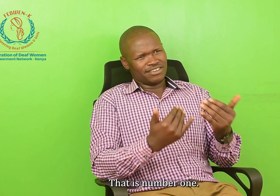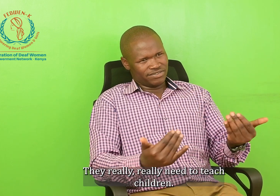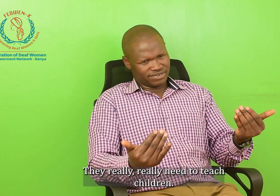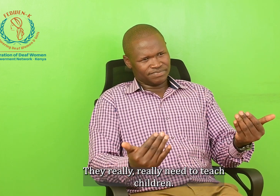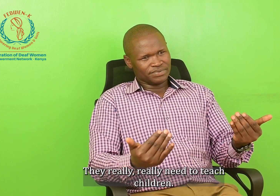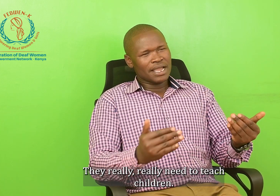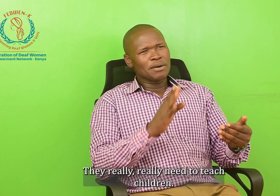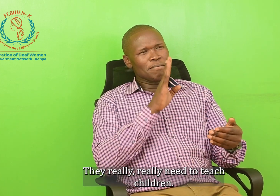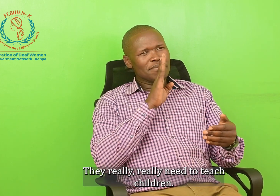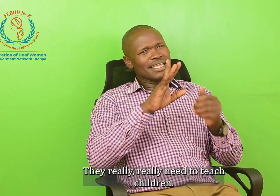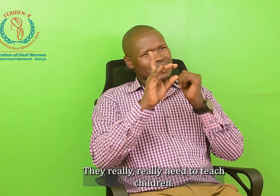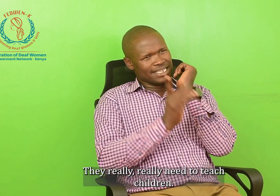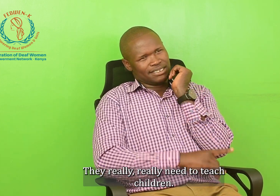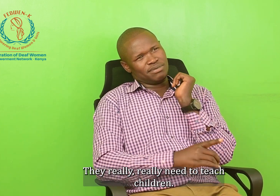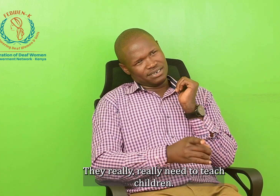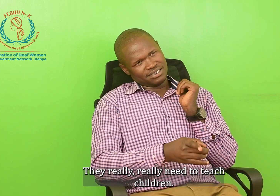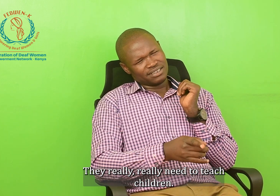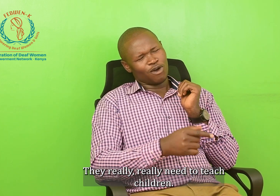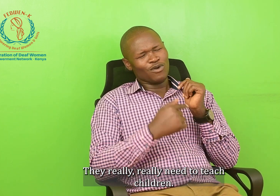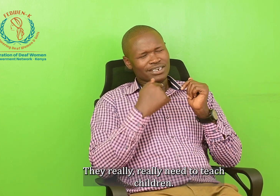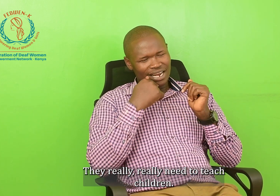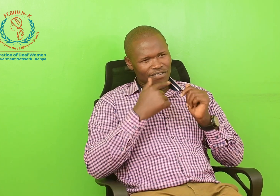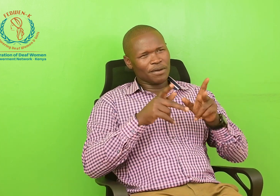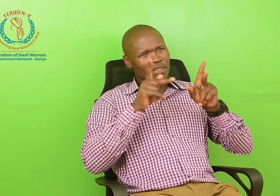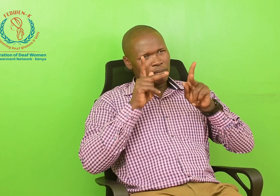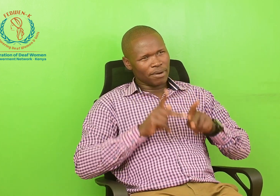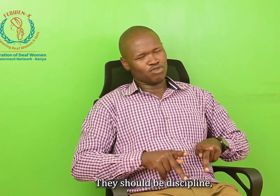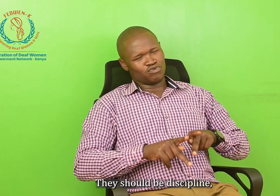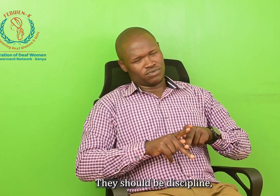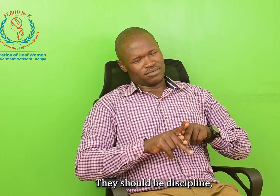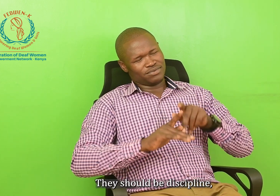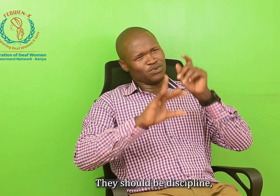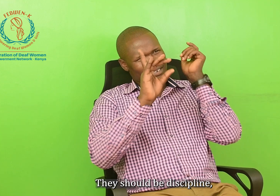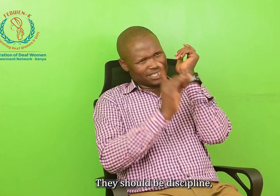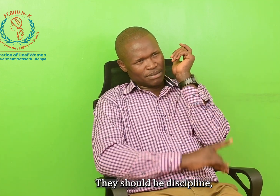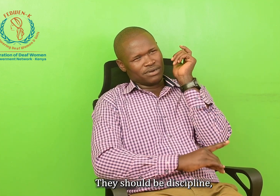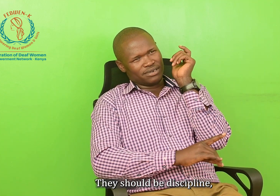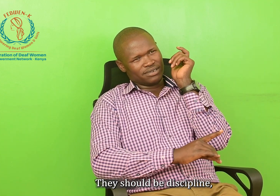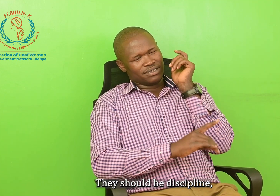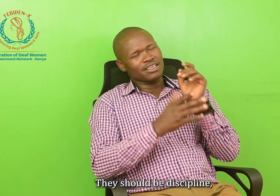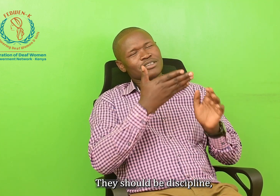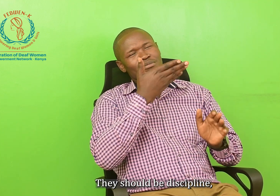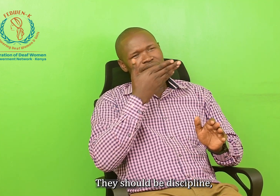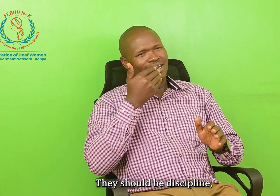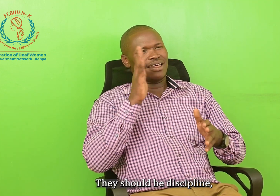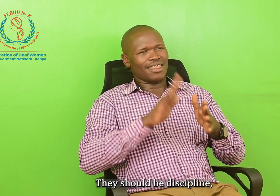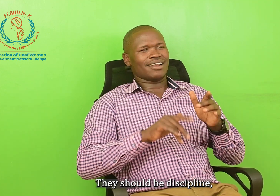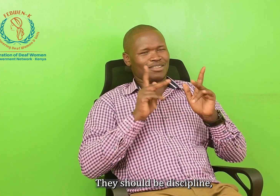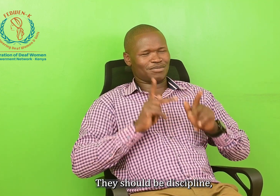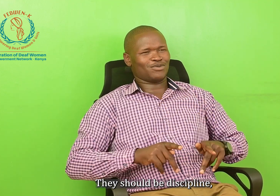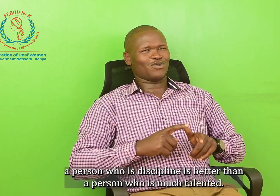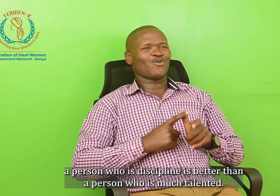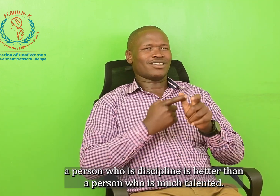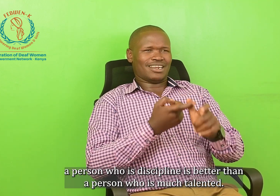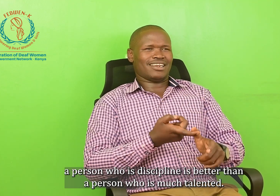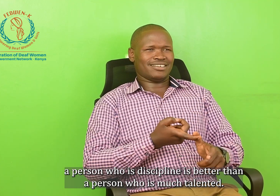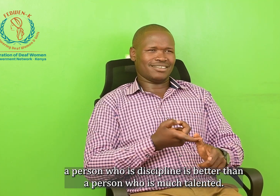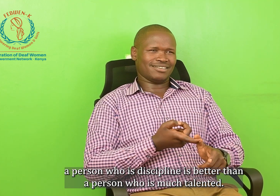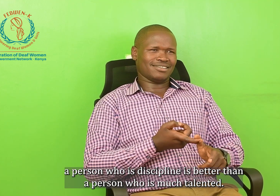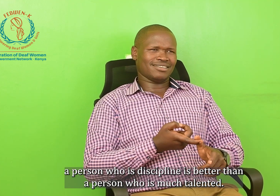that I really need to teach children. They should be disciplined. It really needs, a person who's disciplined is better